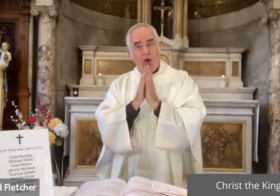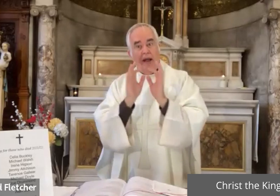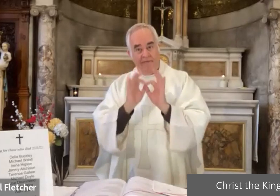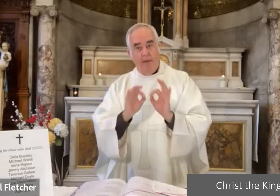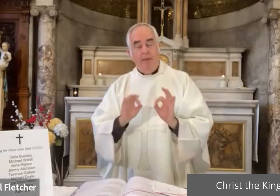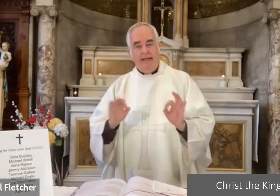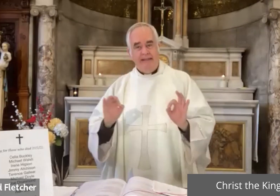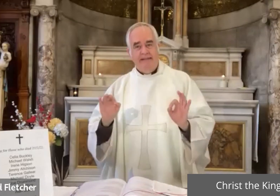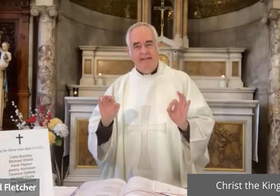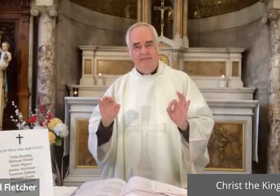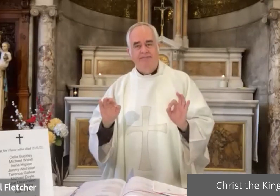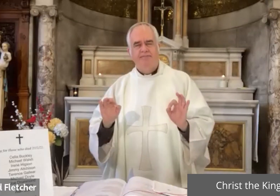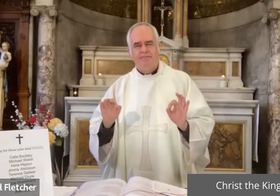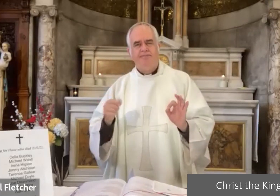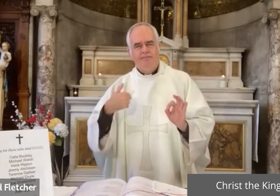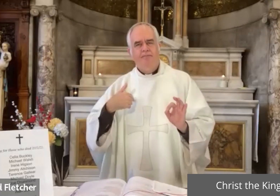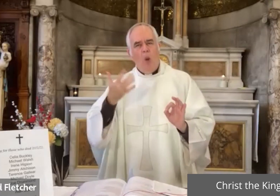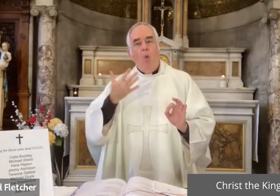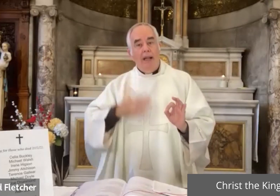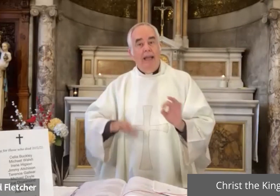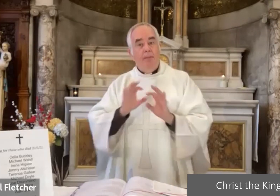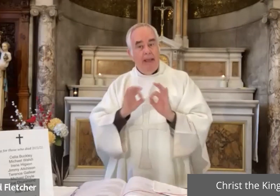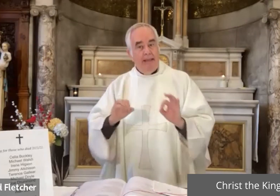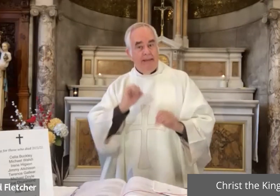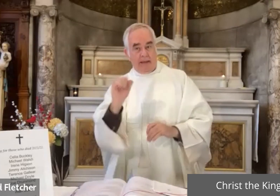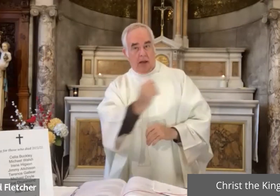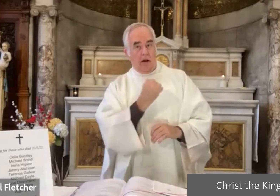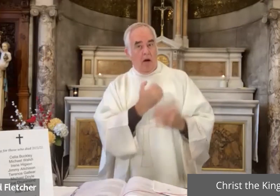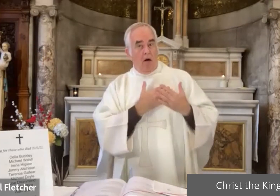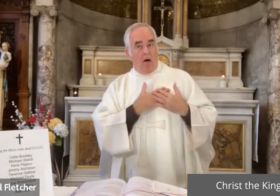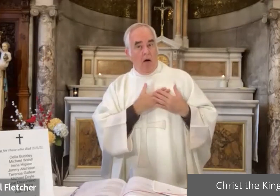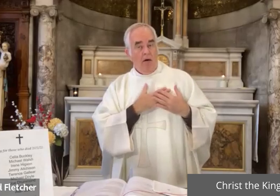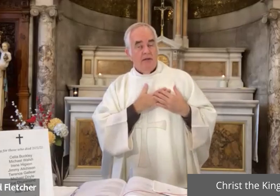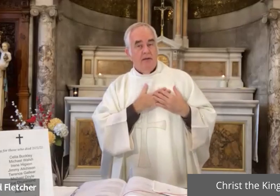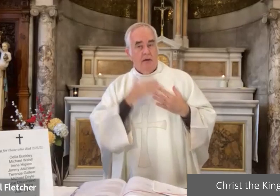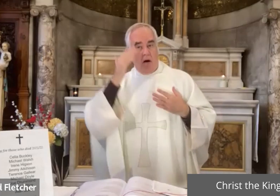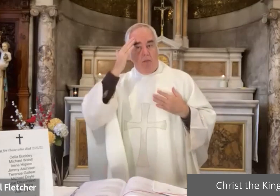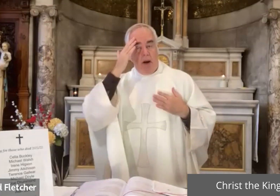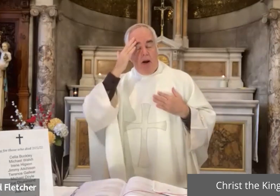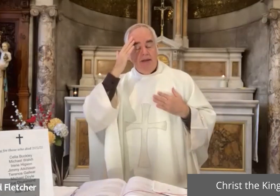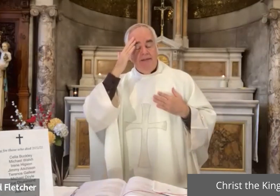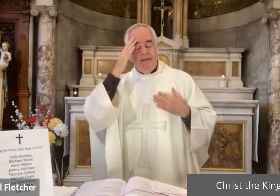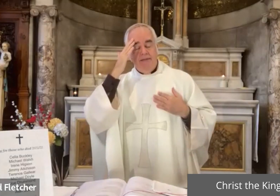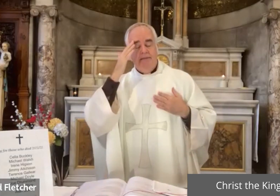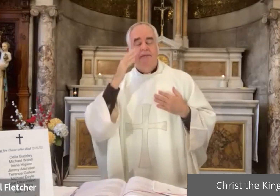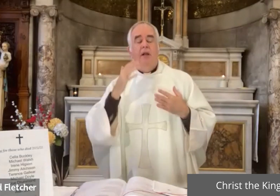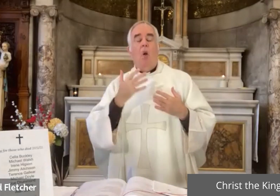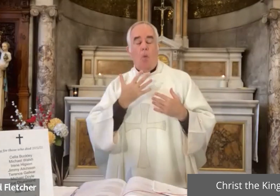Remember to pray for peace. We need peace in our hearts, our